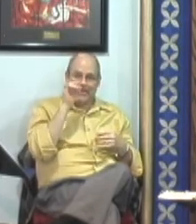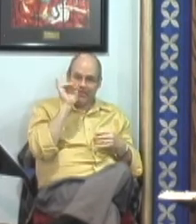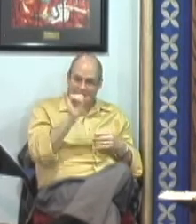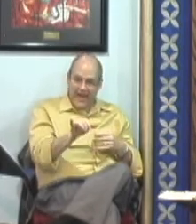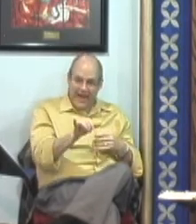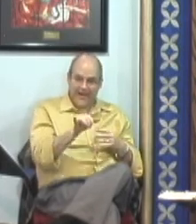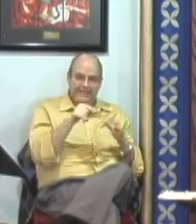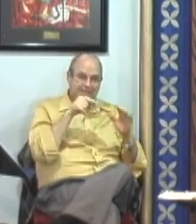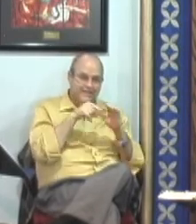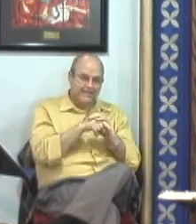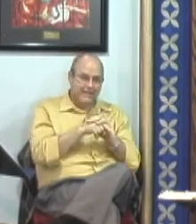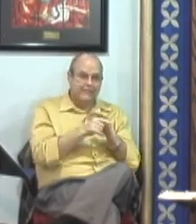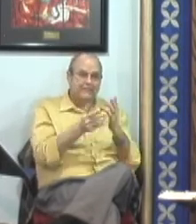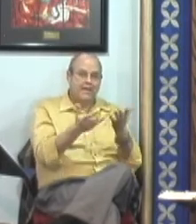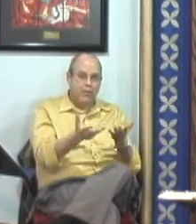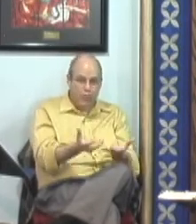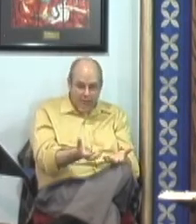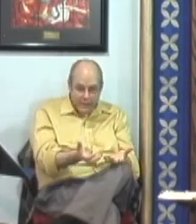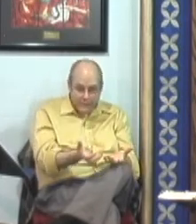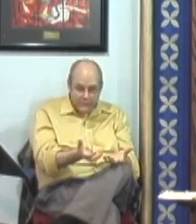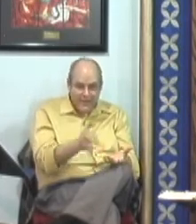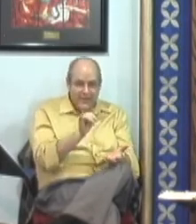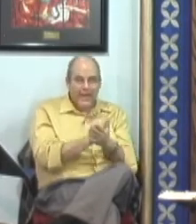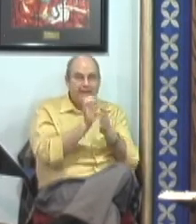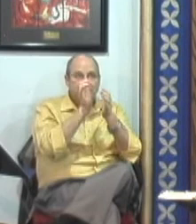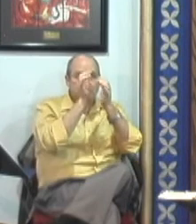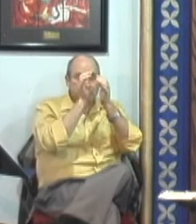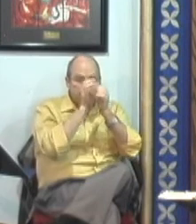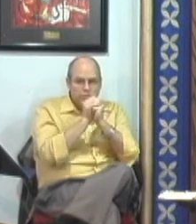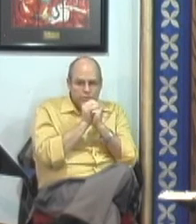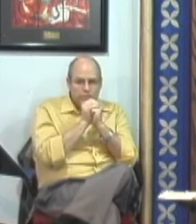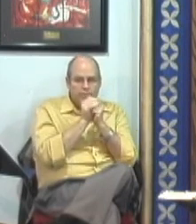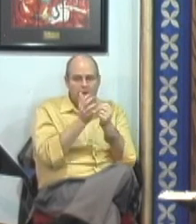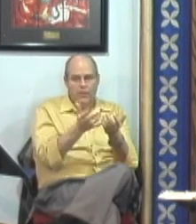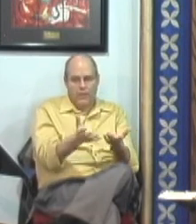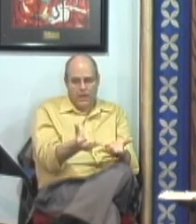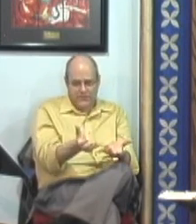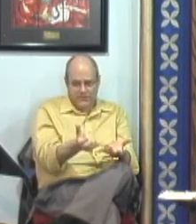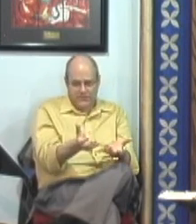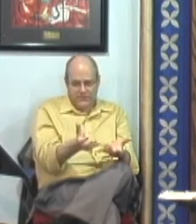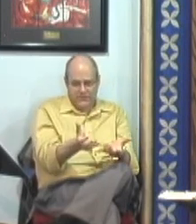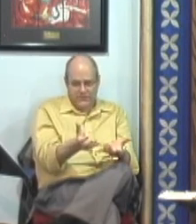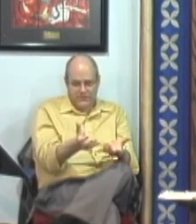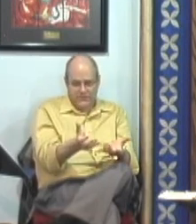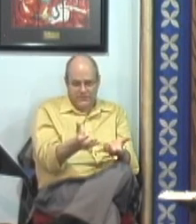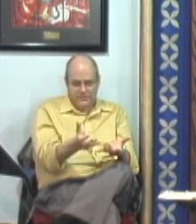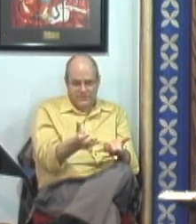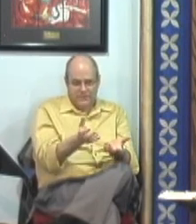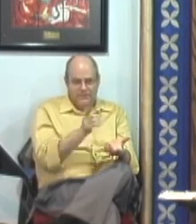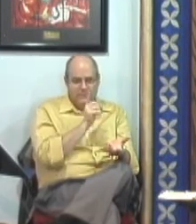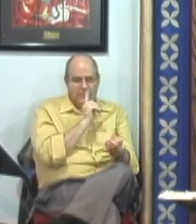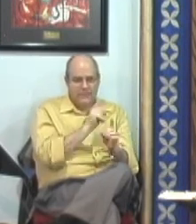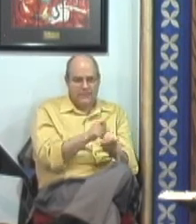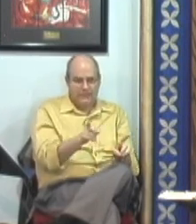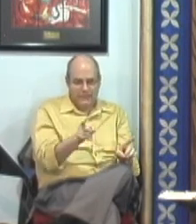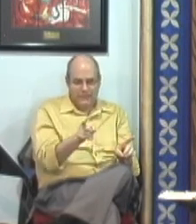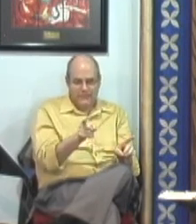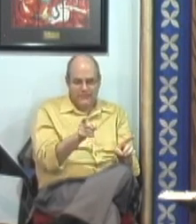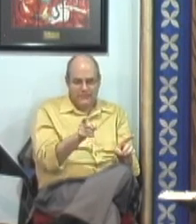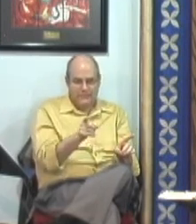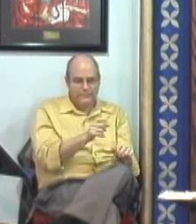sacrifice I want. That's the worship I want. You see that? It's really different.